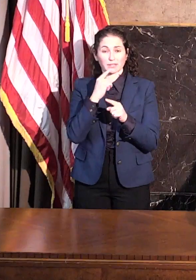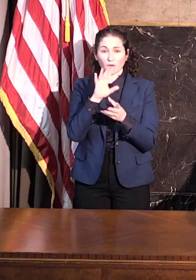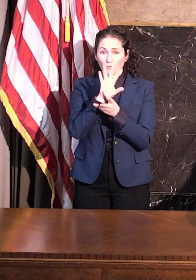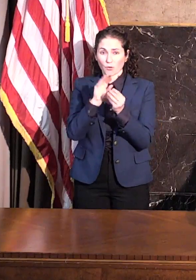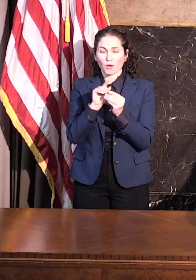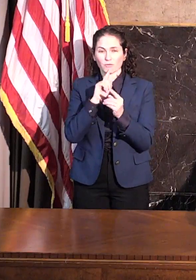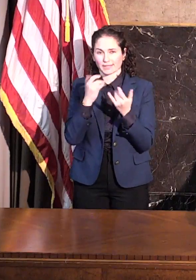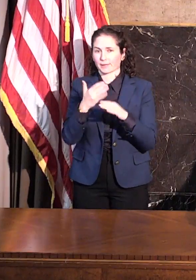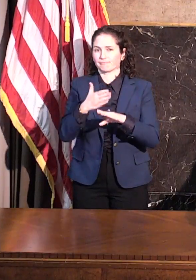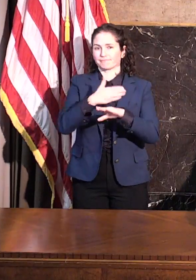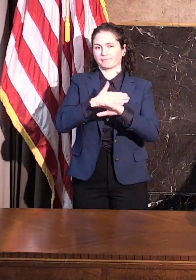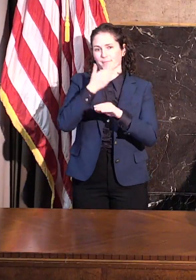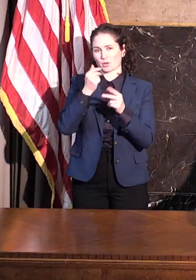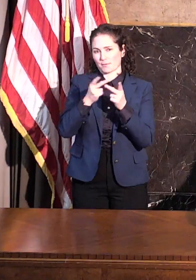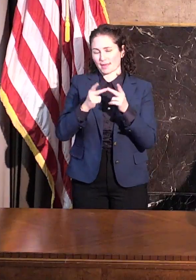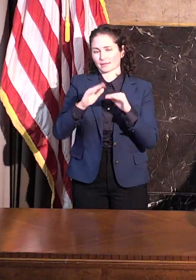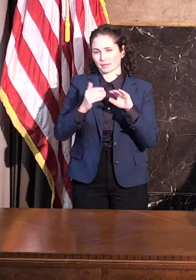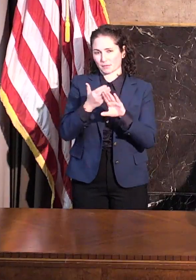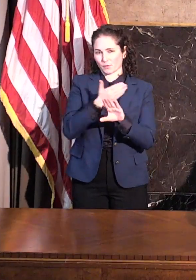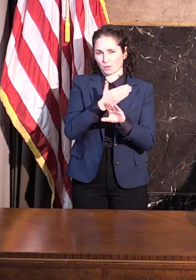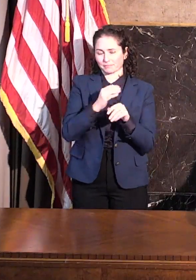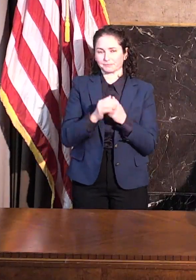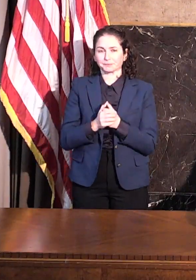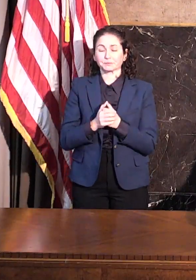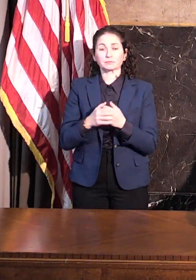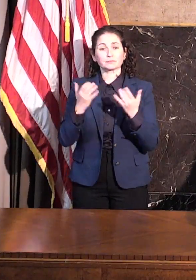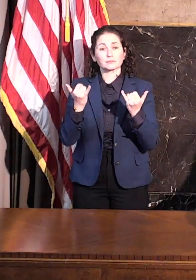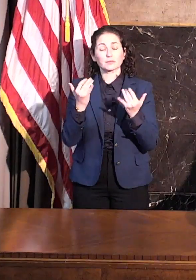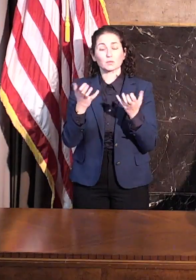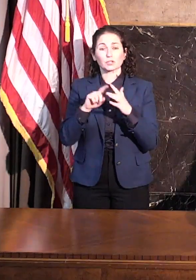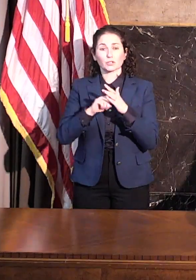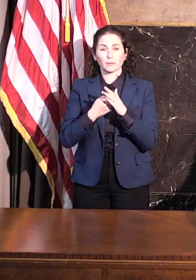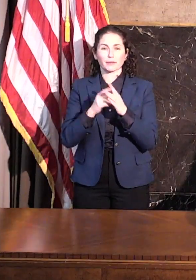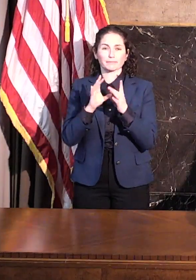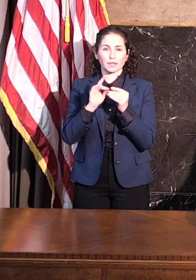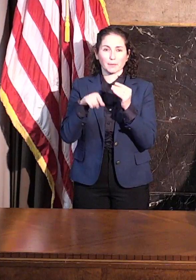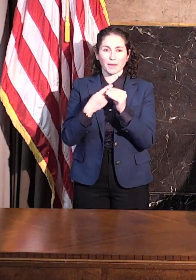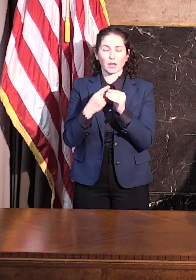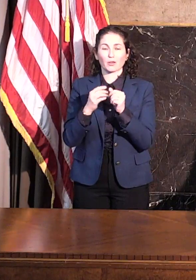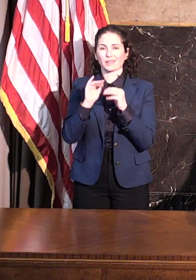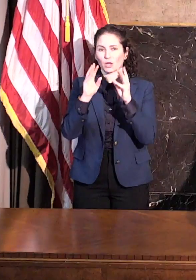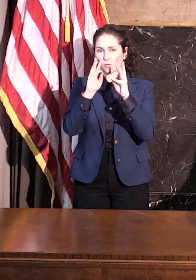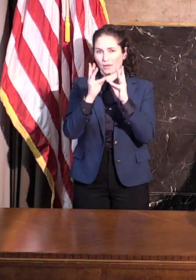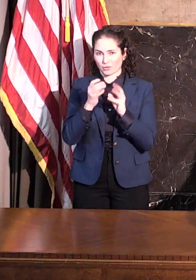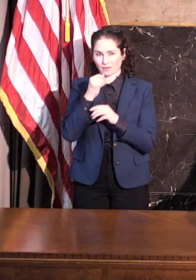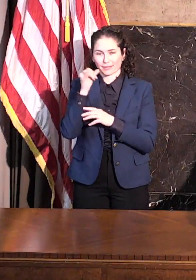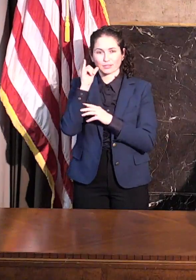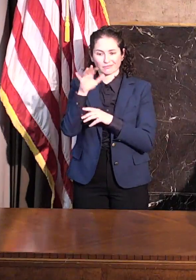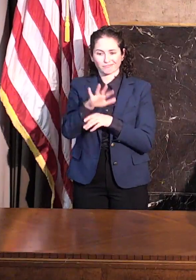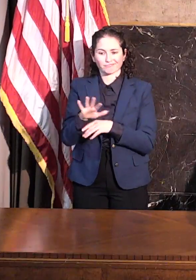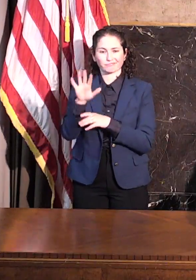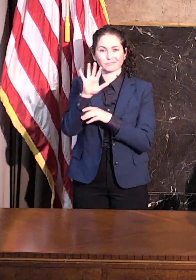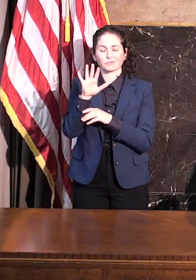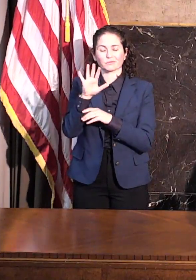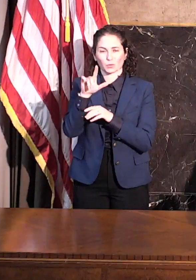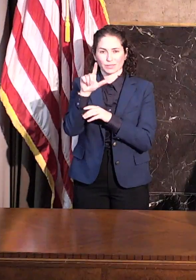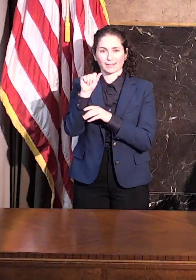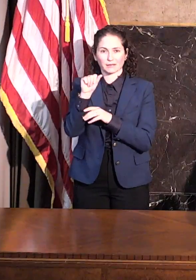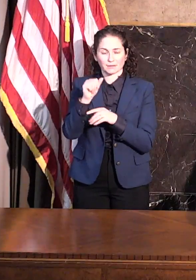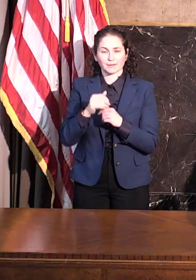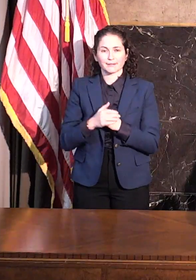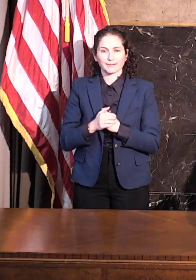I can tell you just at the outset that we're obviously doing better. There are some reasons for concern,